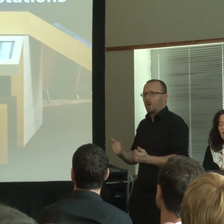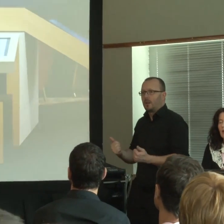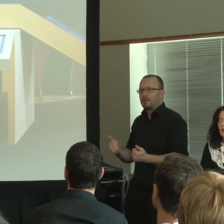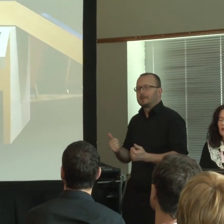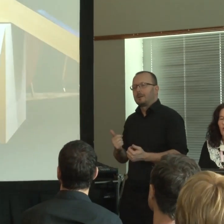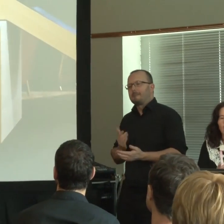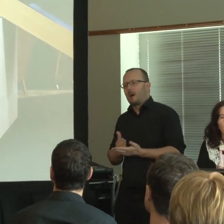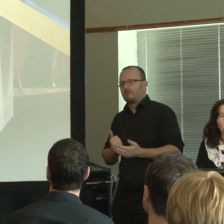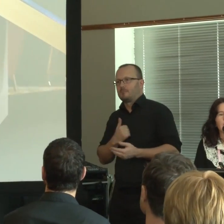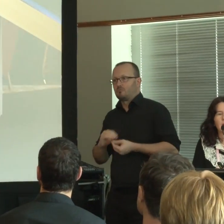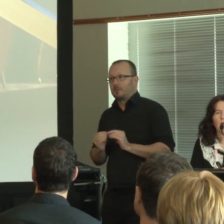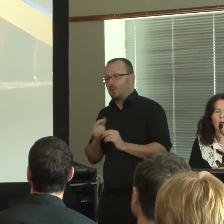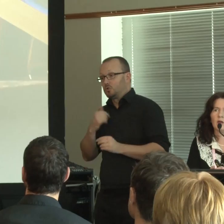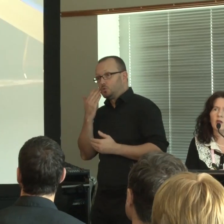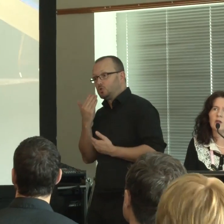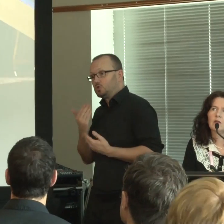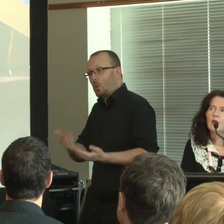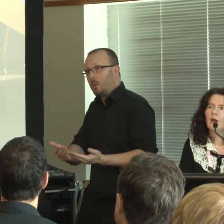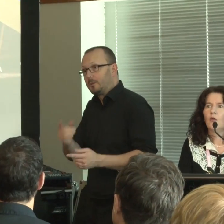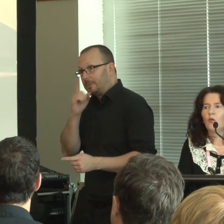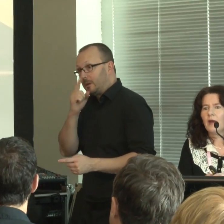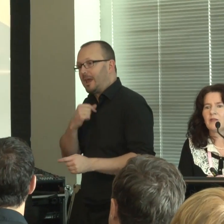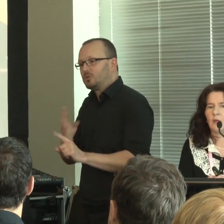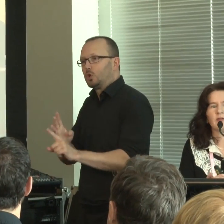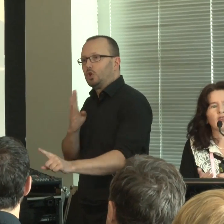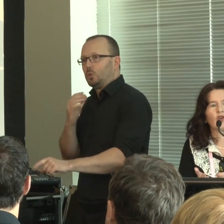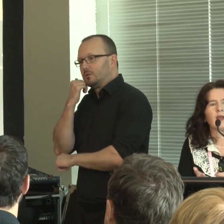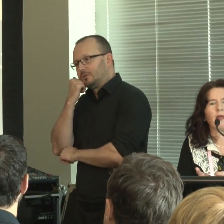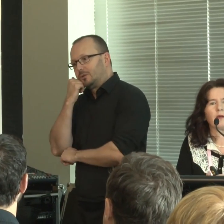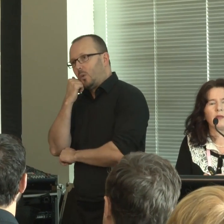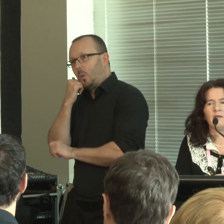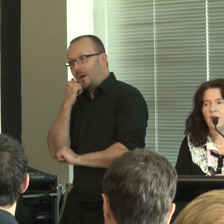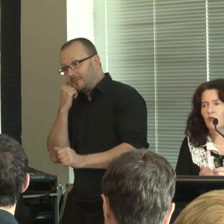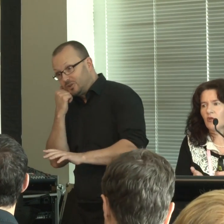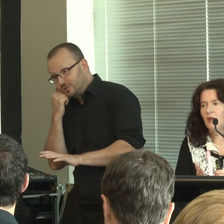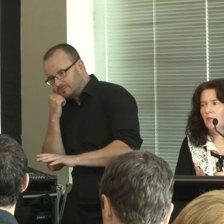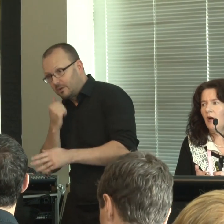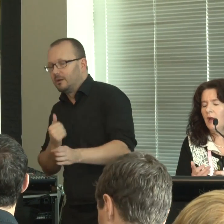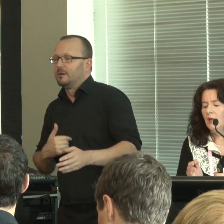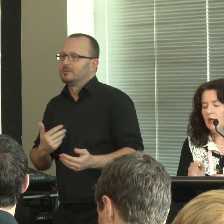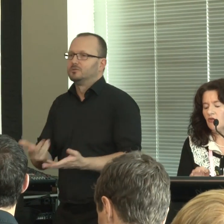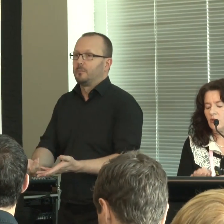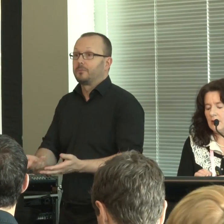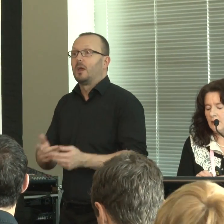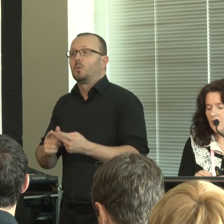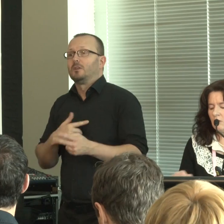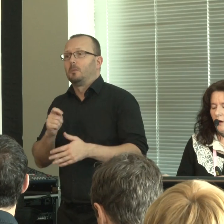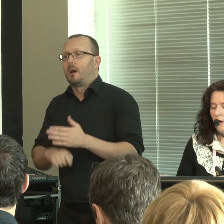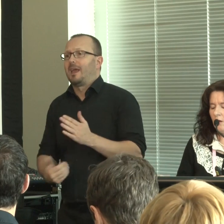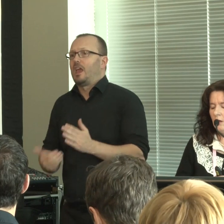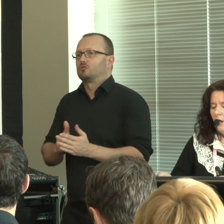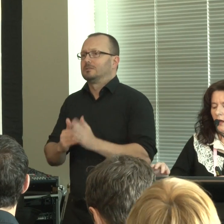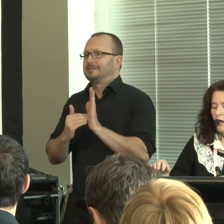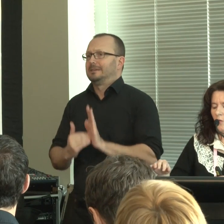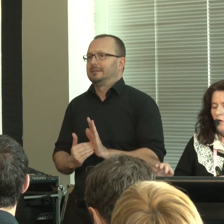I have is if I want to show them to people, I've got to queue or wait for someone to finish looking at them. And in fact, I've also had to buy extra seating. The